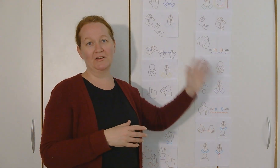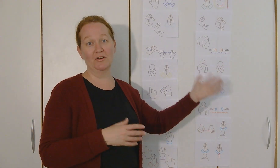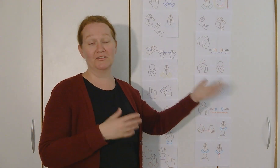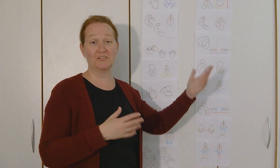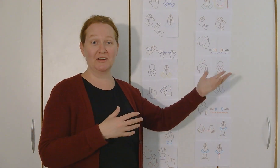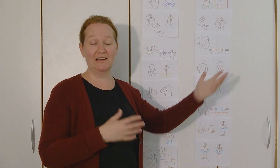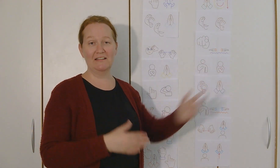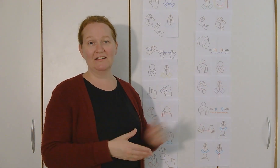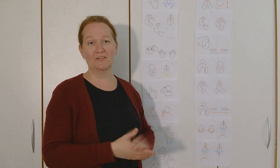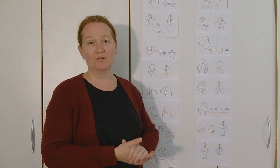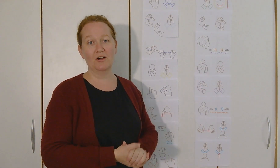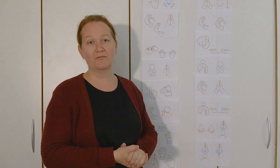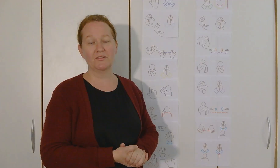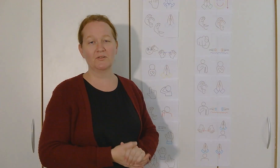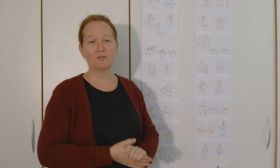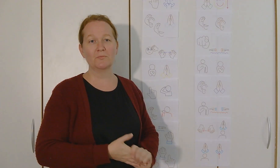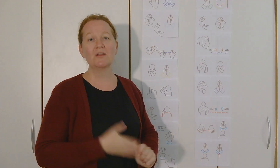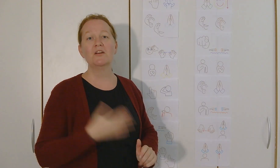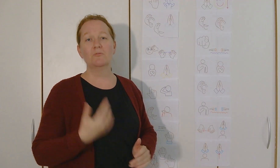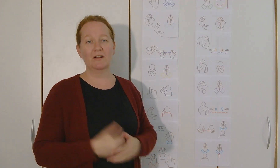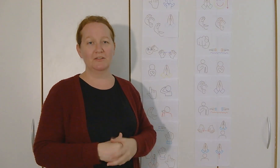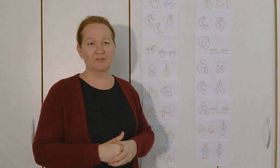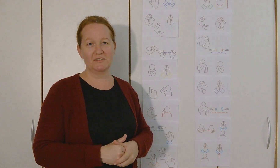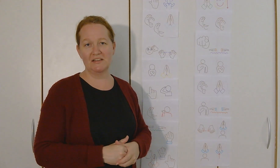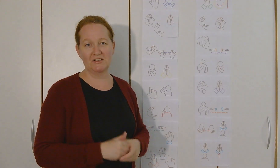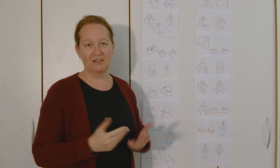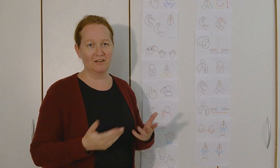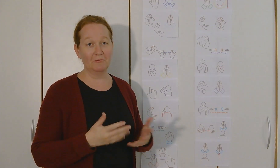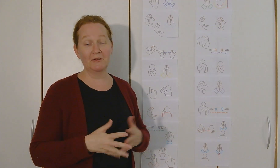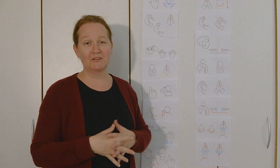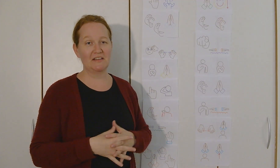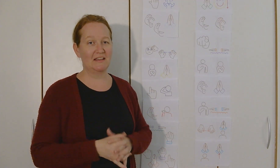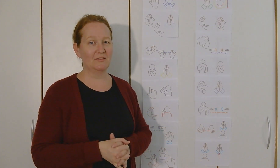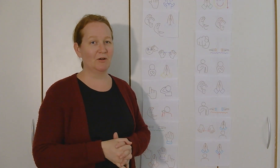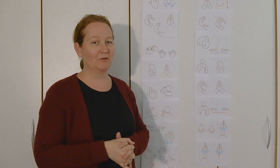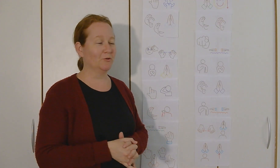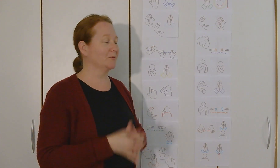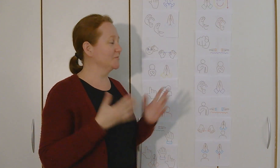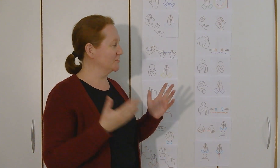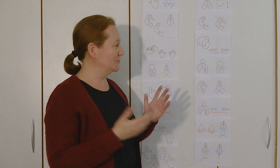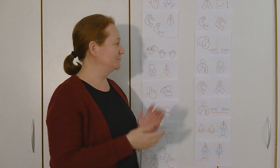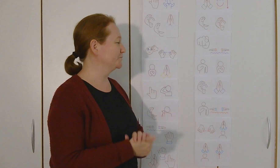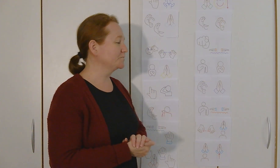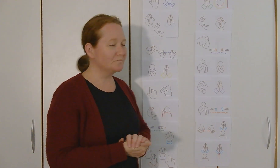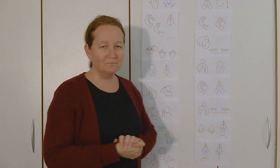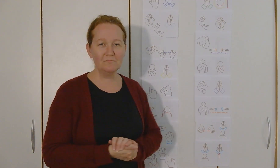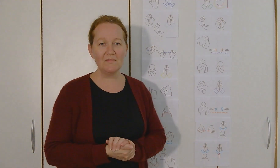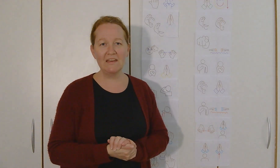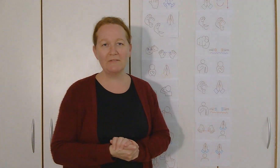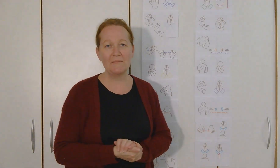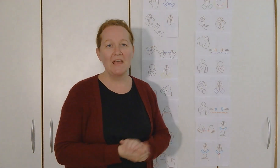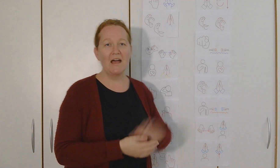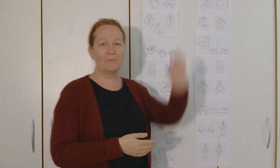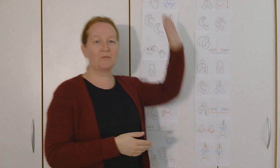along to try and lead the other half of the group while you're teaching or while you're taking the one group. So anyway, I put them all